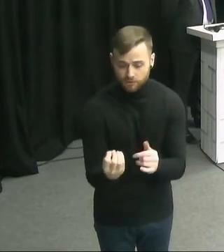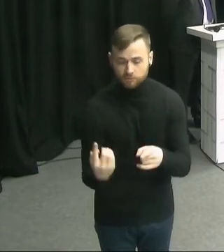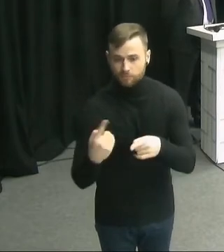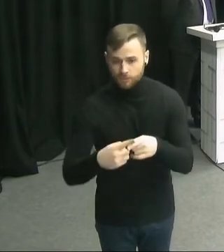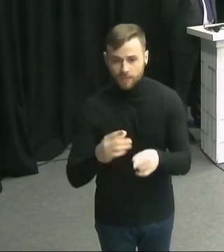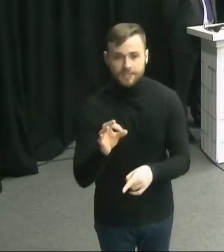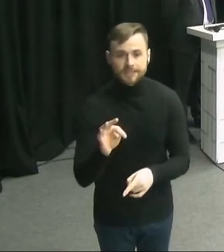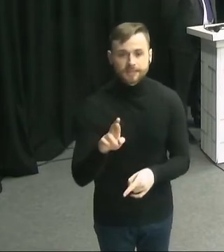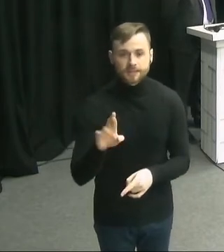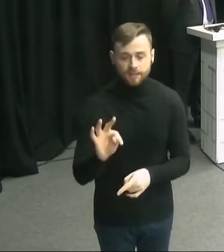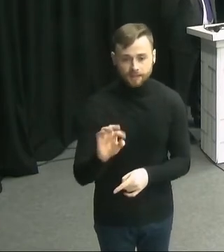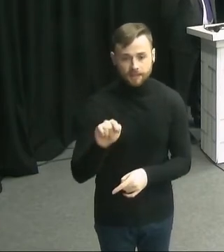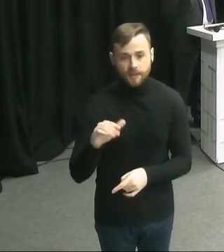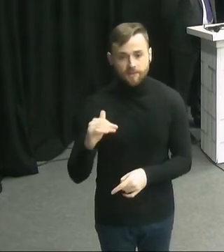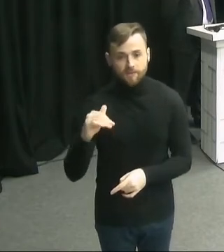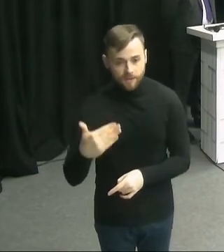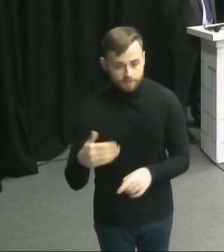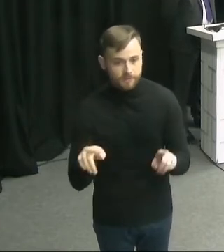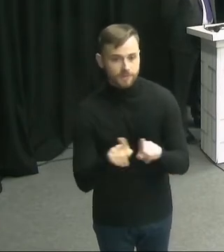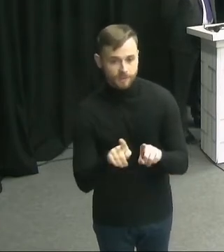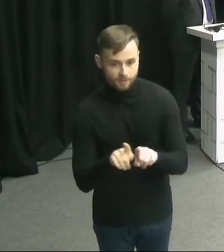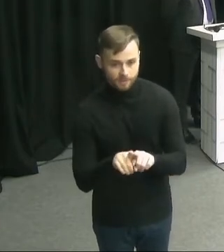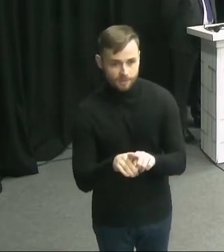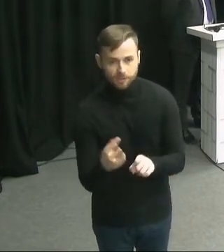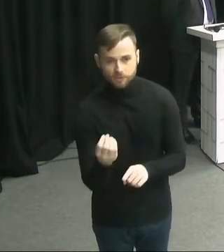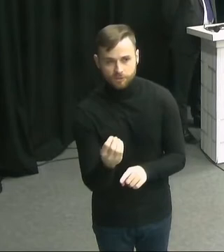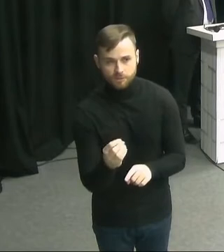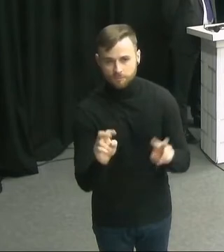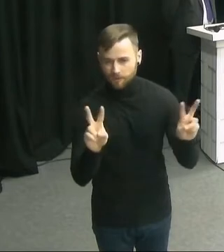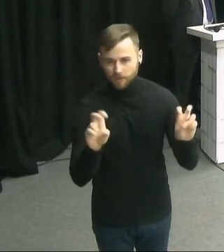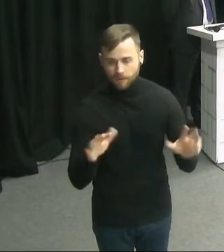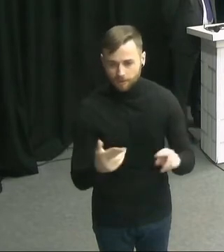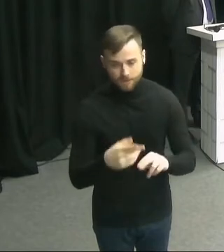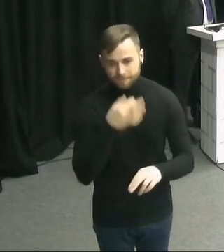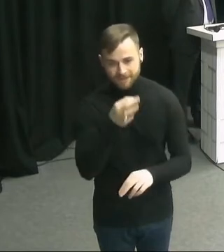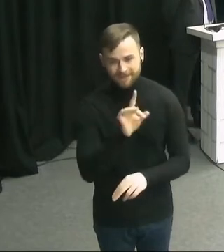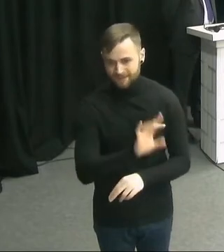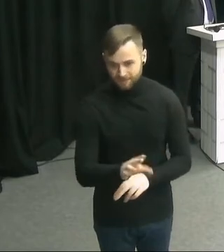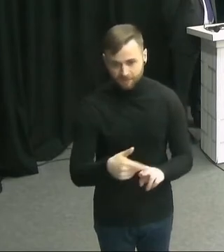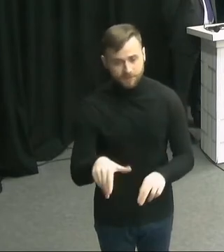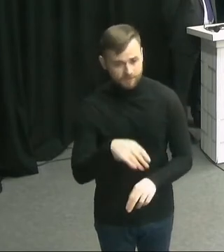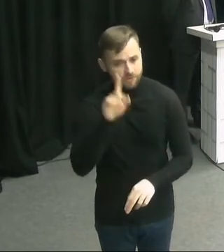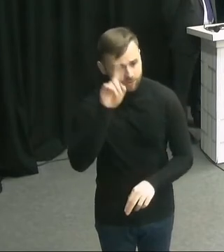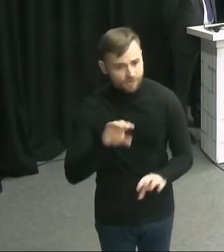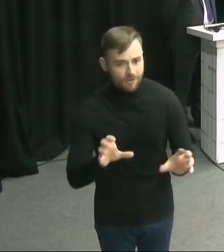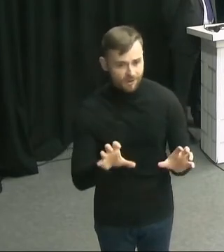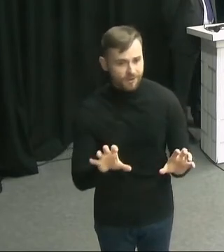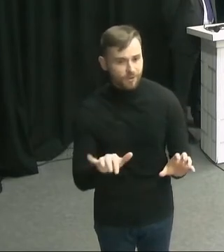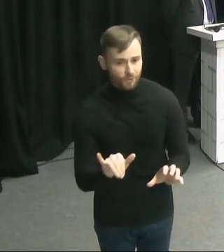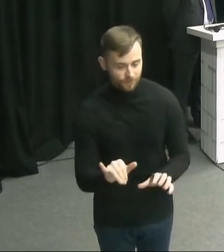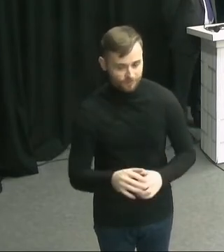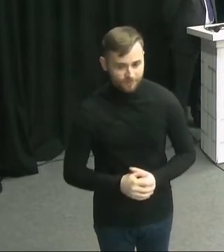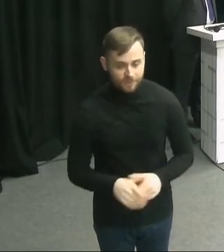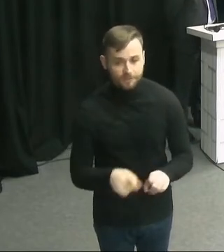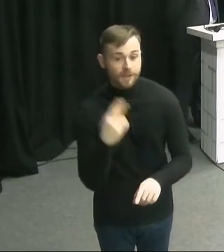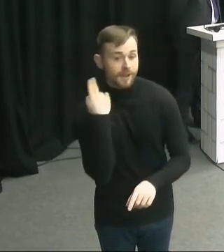profile of Vilnius Students Representation. You can also hear it on the radio. I will not tell you now the exact